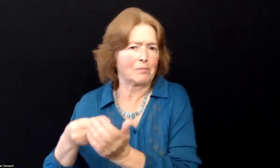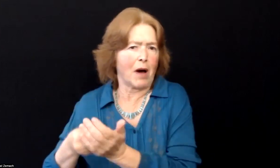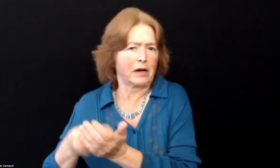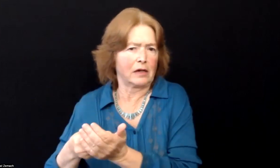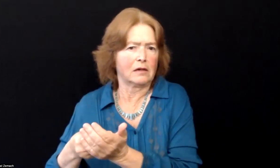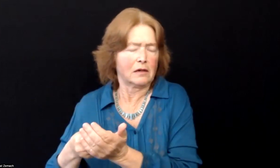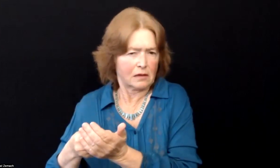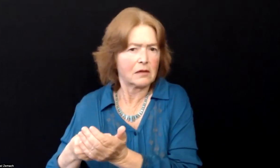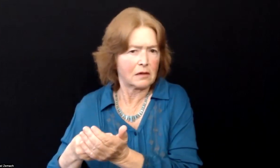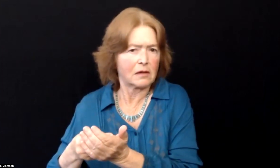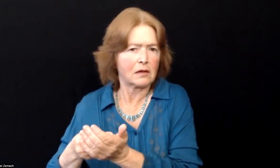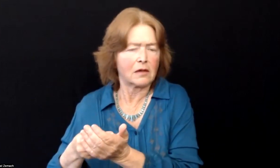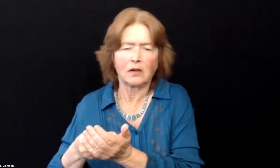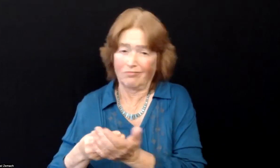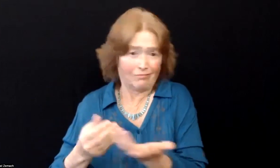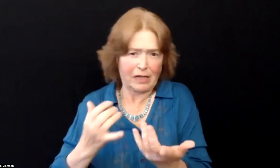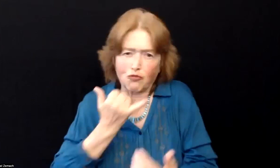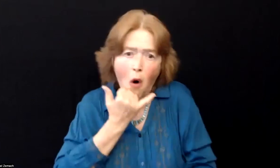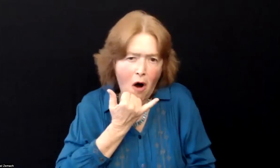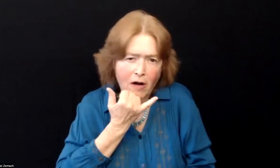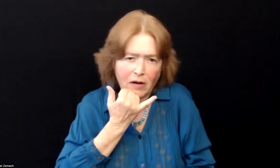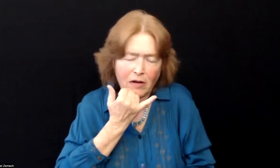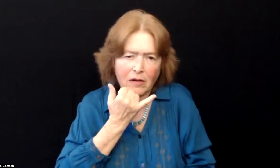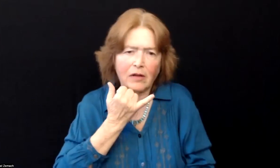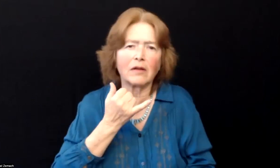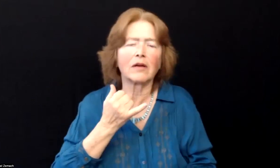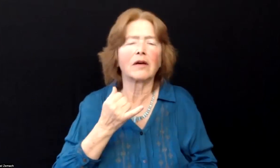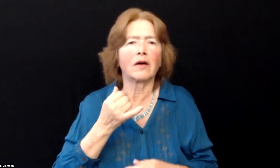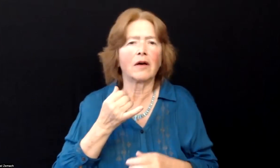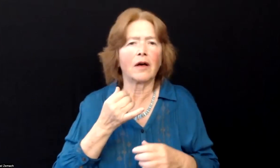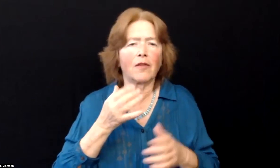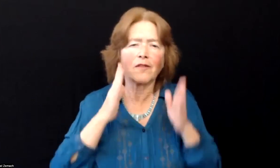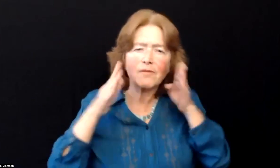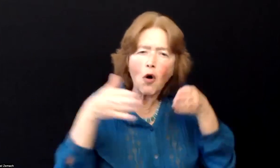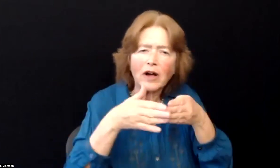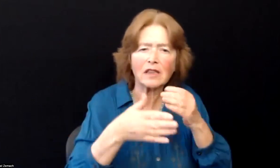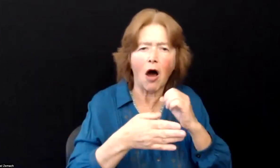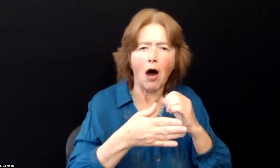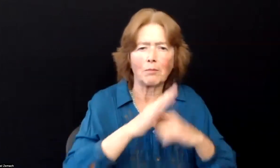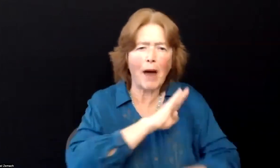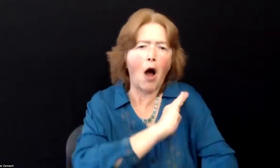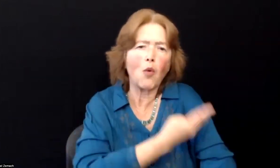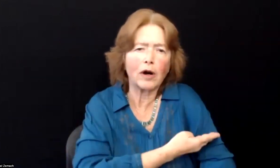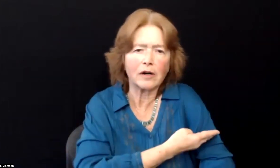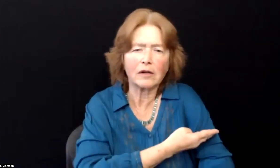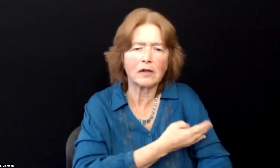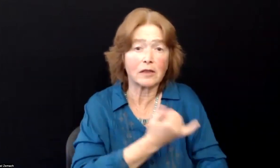that a lot of school districts are focused on saving money instead of focusing on, or they're focused on